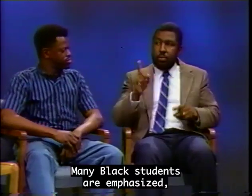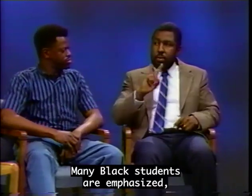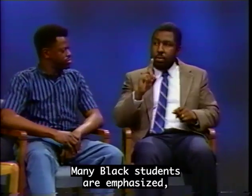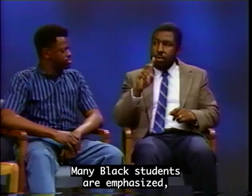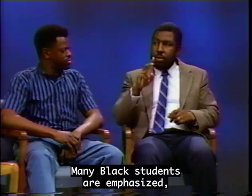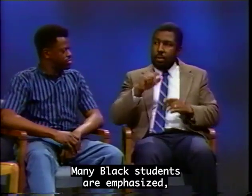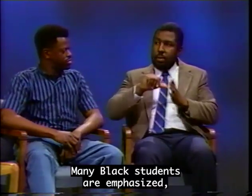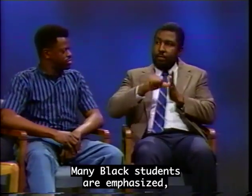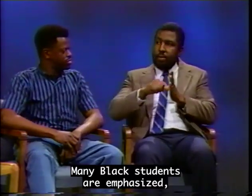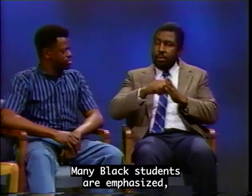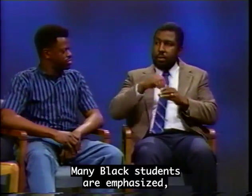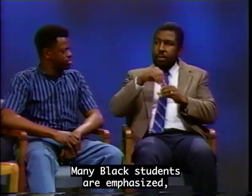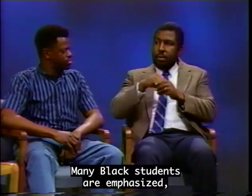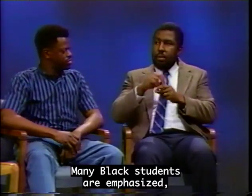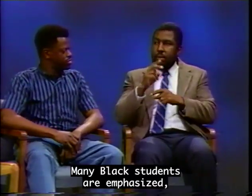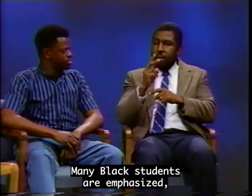Many black students